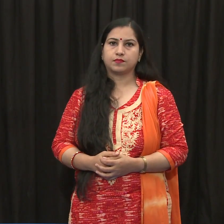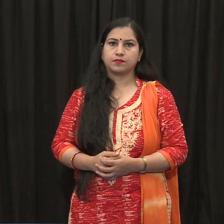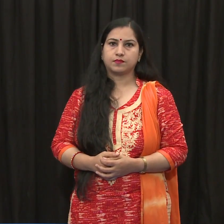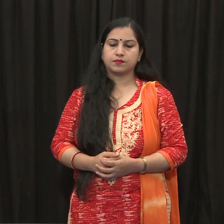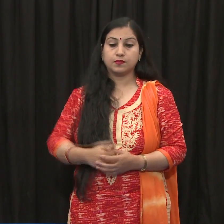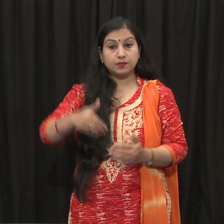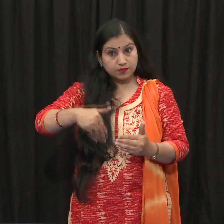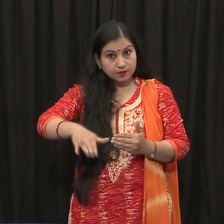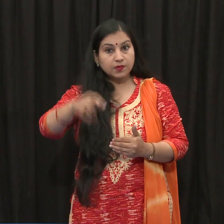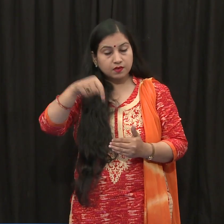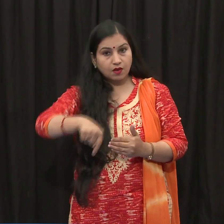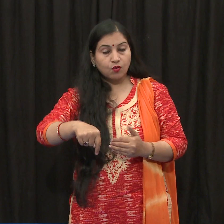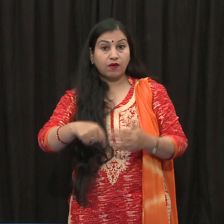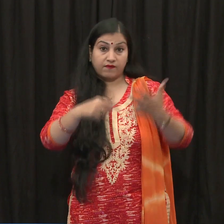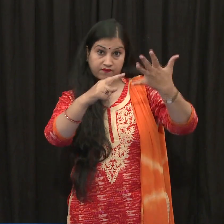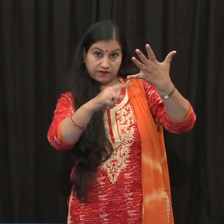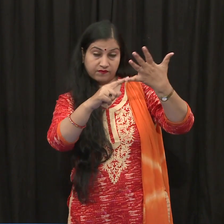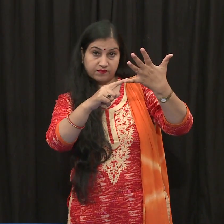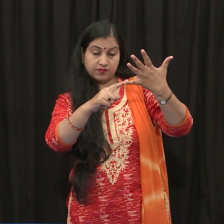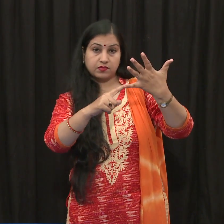Let's talk about our fifth feature,